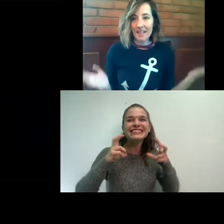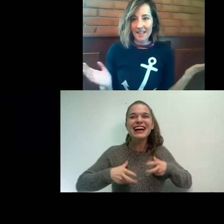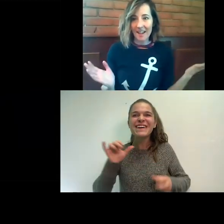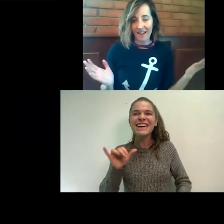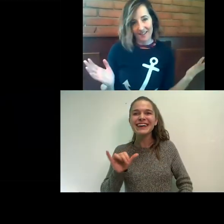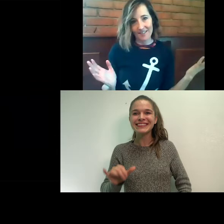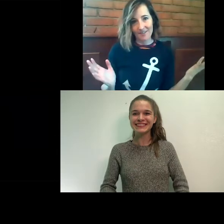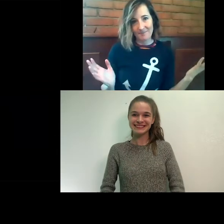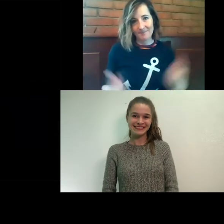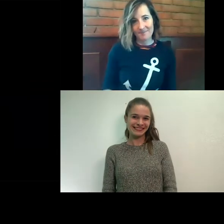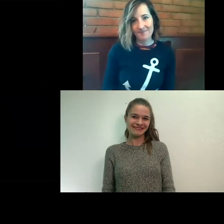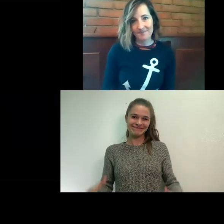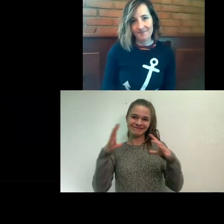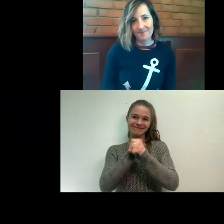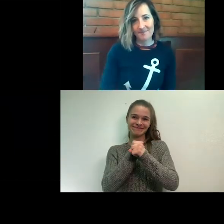The end.